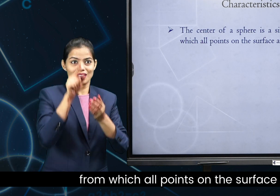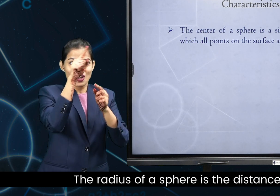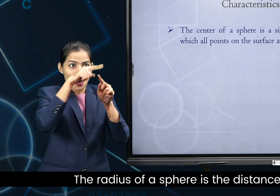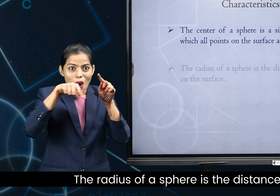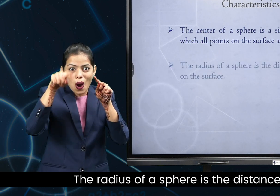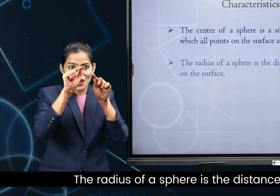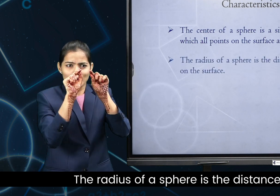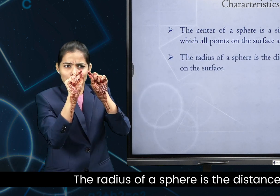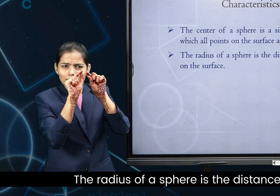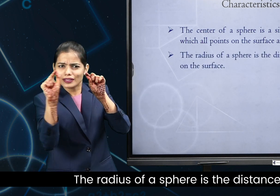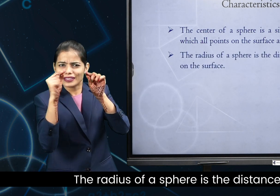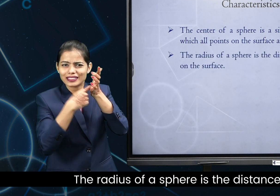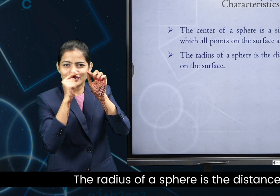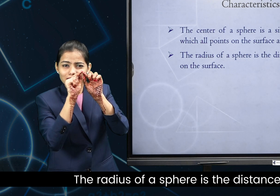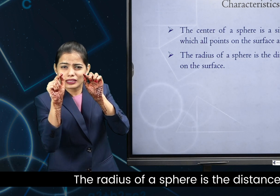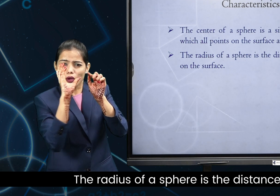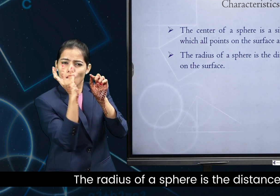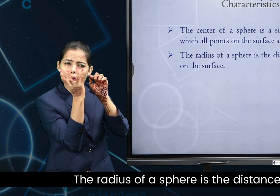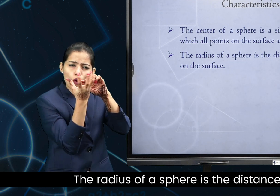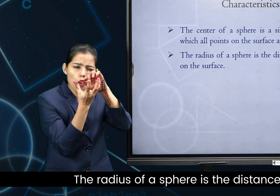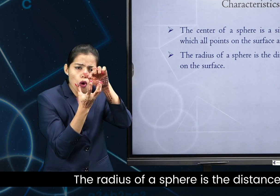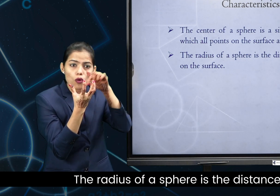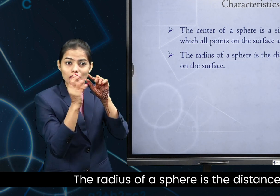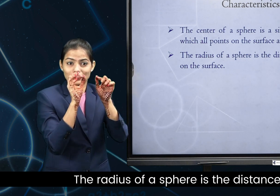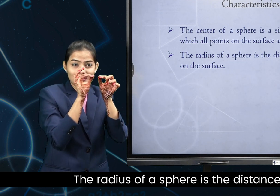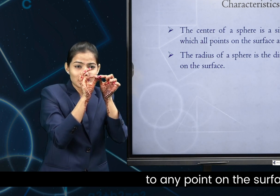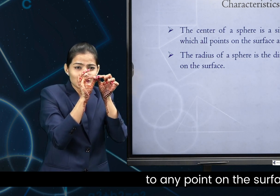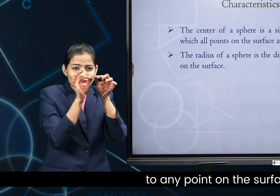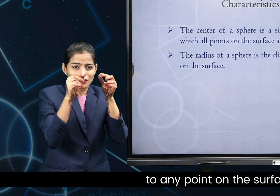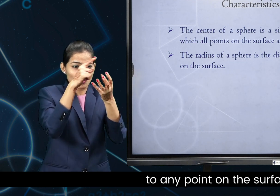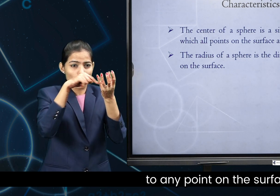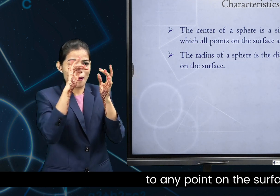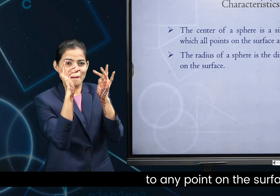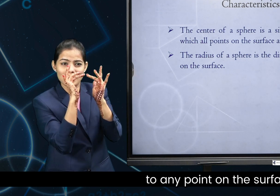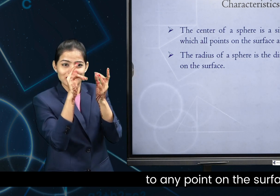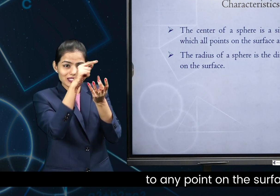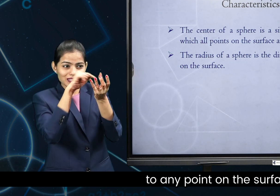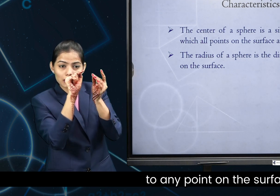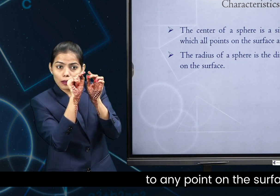The radius of a sphere is the distance from the center to any point on the surface.